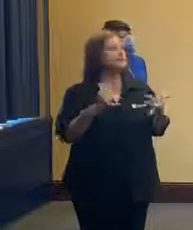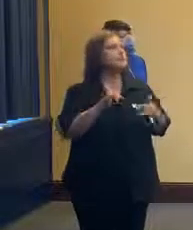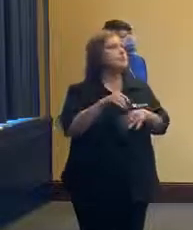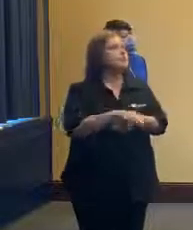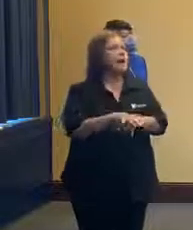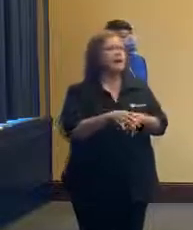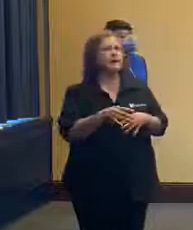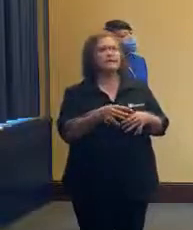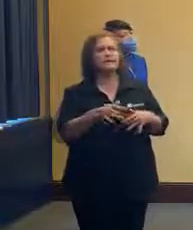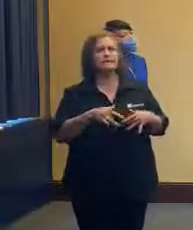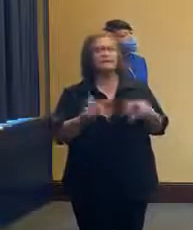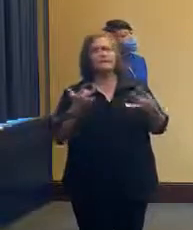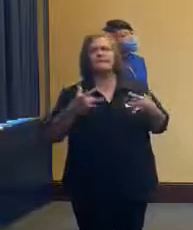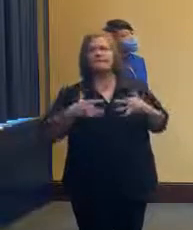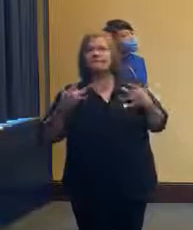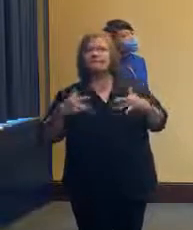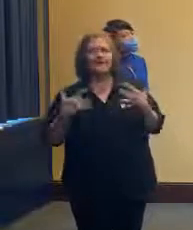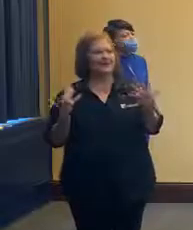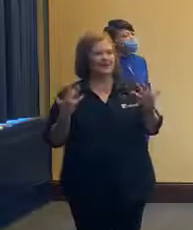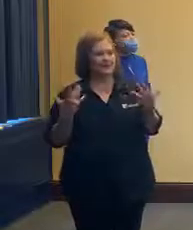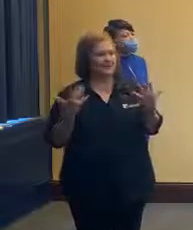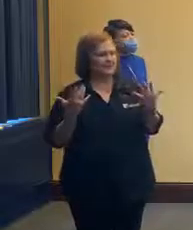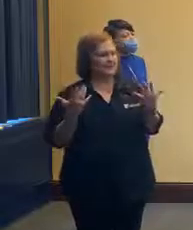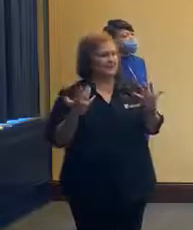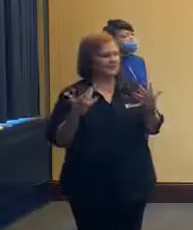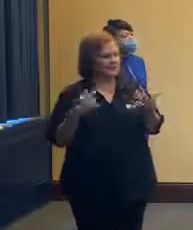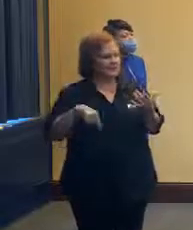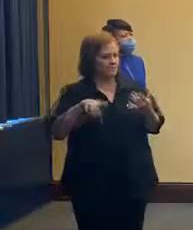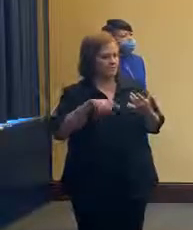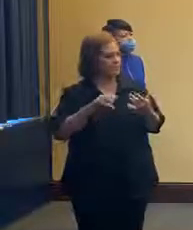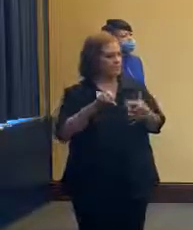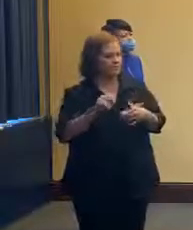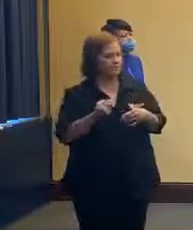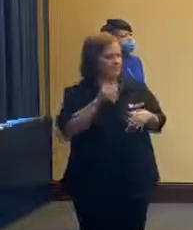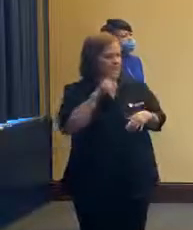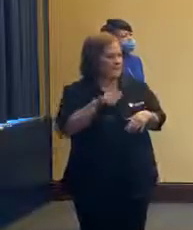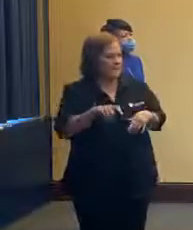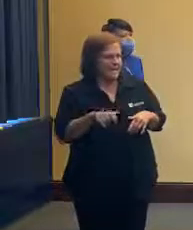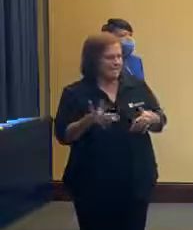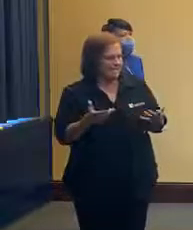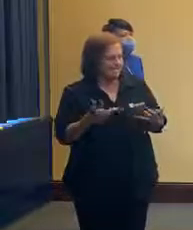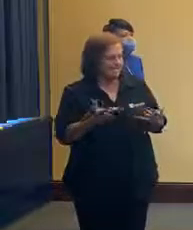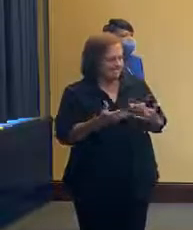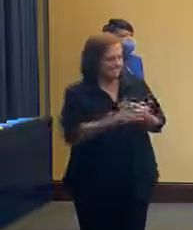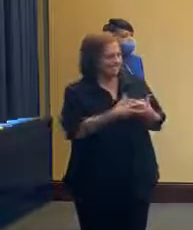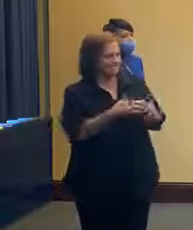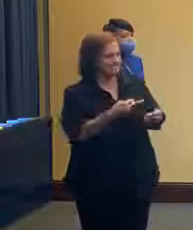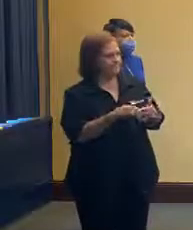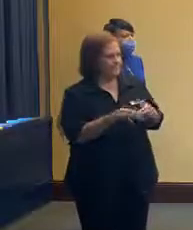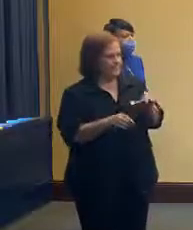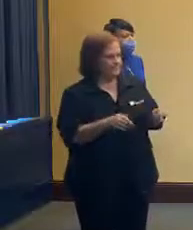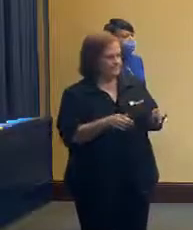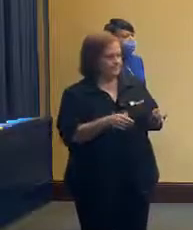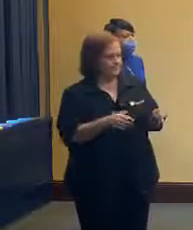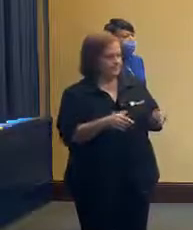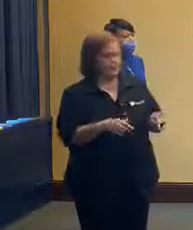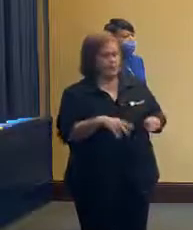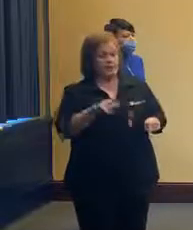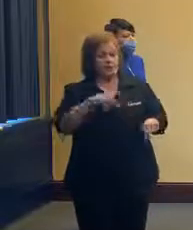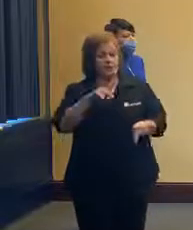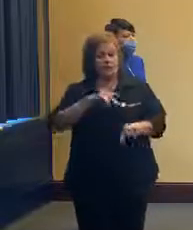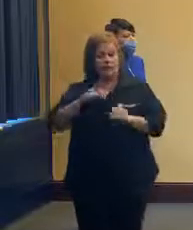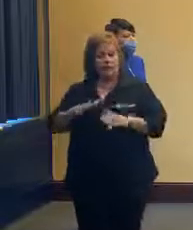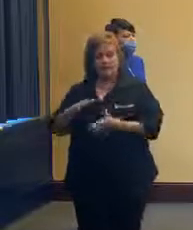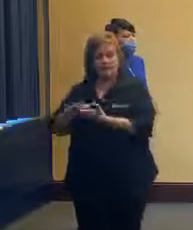parades, events, things of that, festivals of that nature, we're able to squeeze off budgeted overtime. The personnel